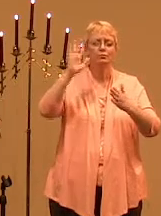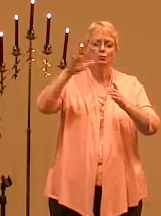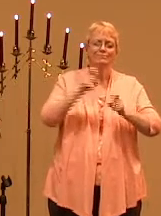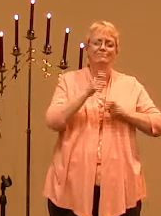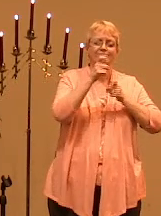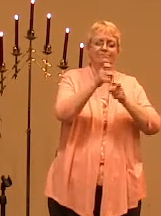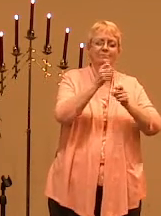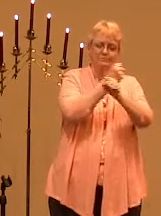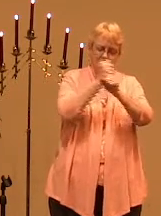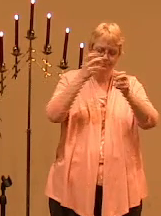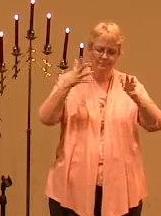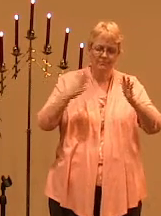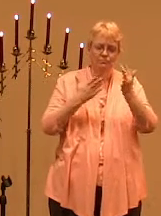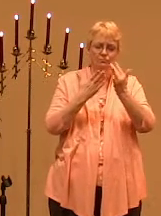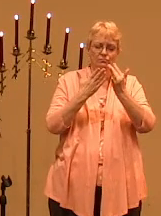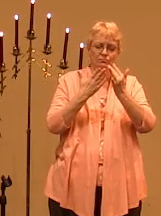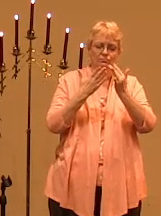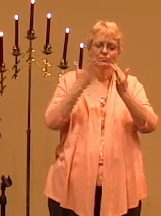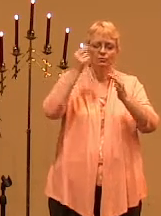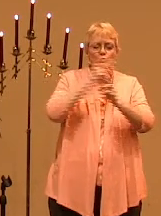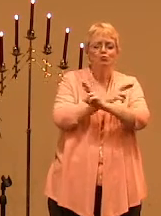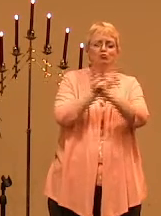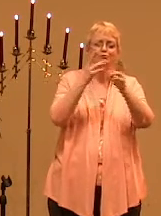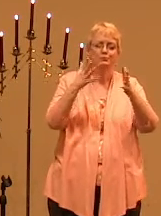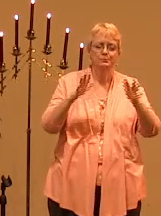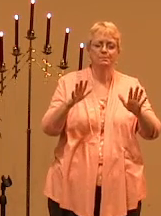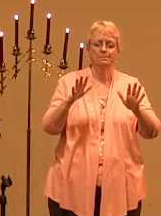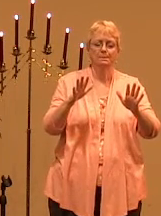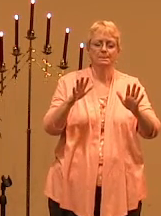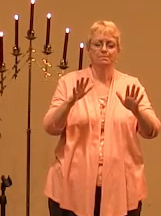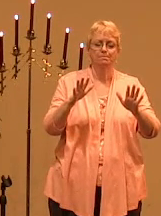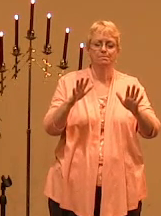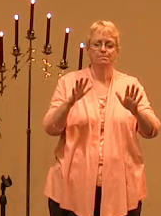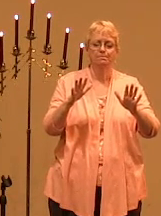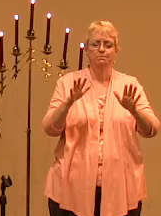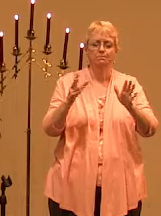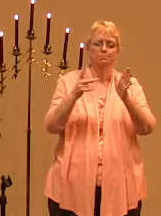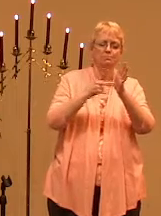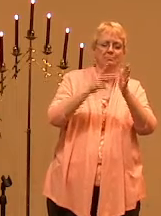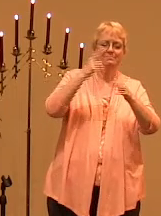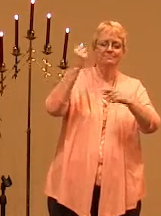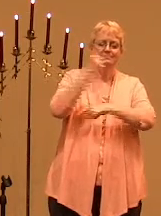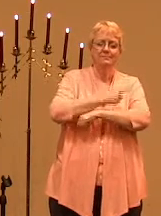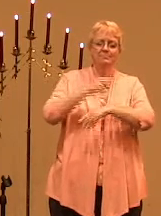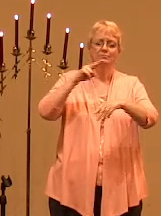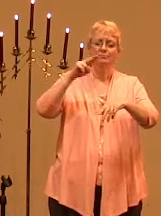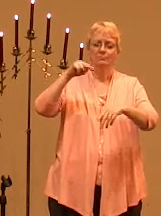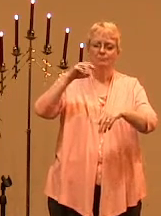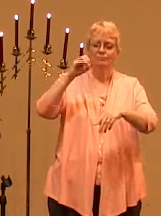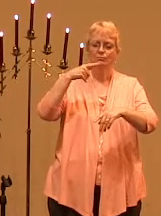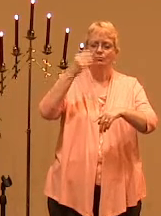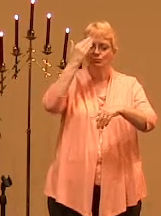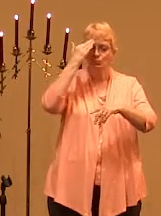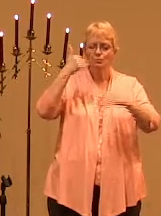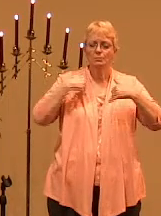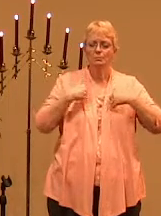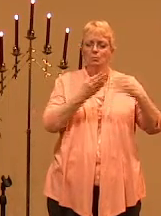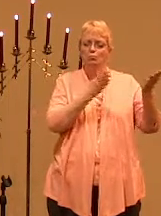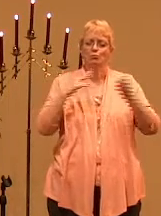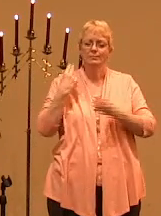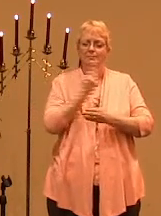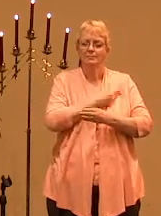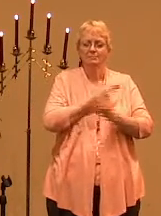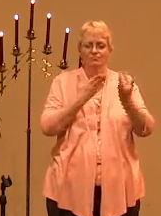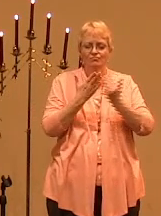Gift of salvation, for your redemption. Back in the days of Noah, you knew how you were going to bring us